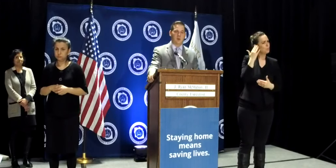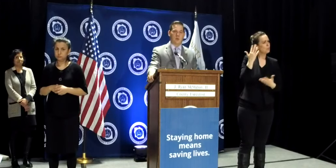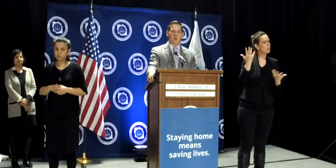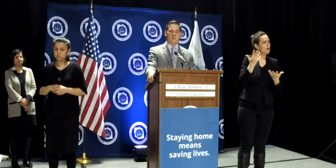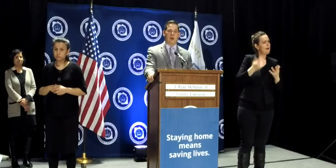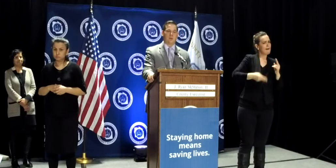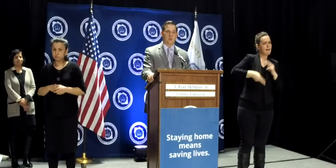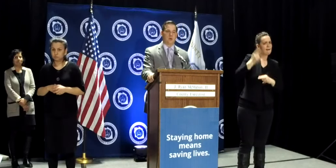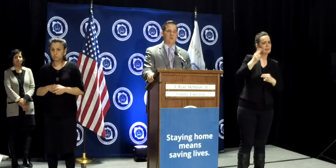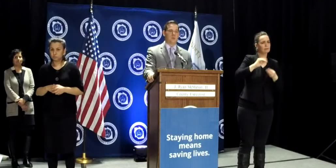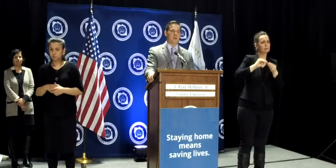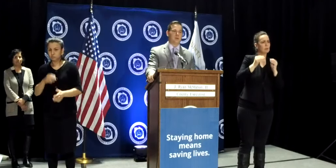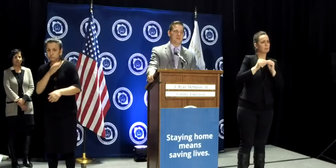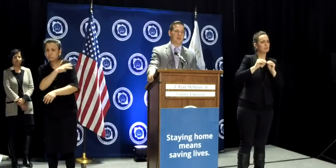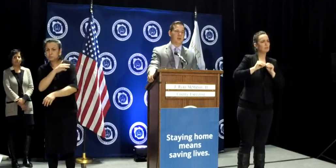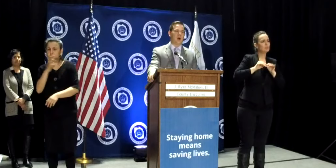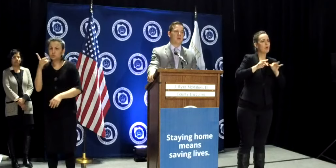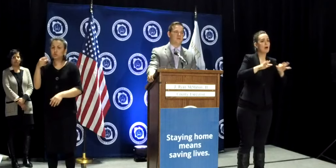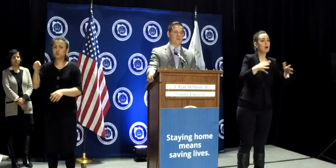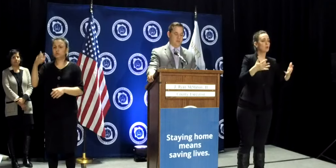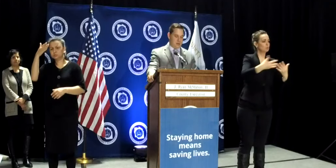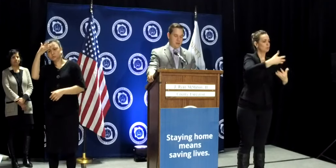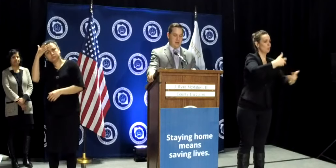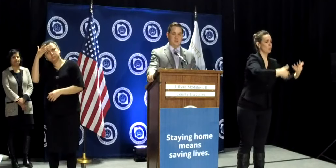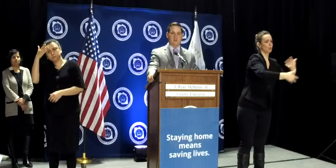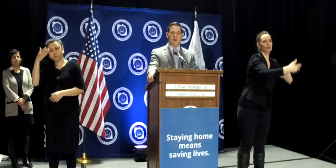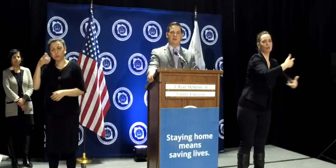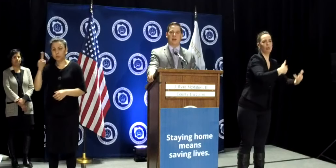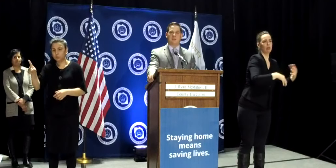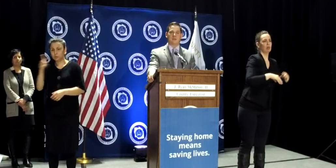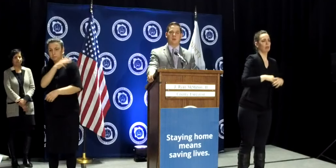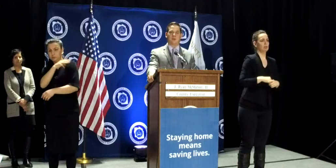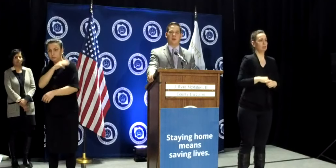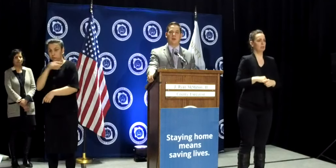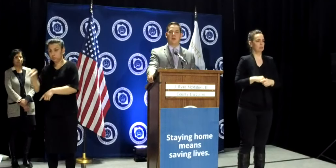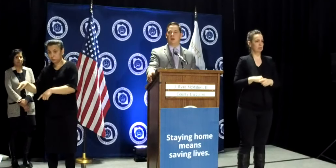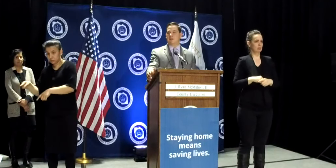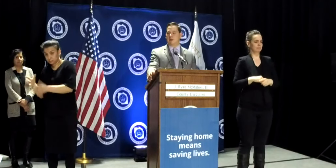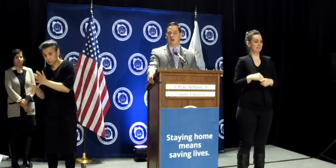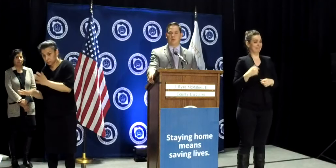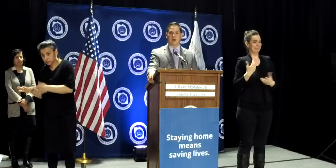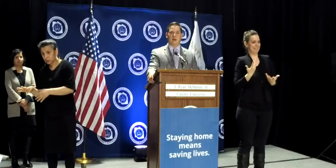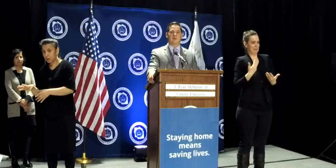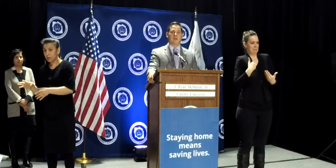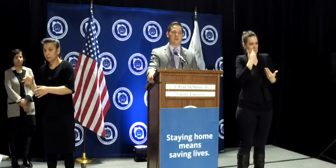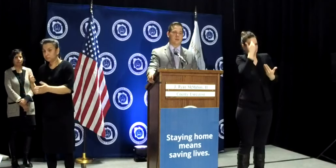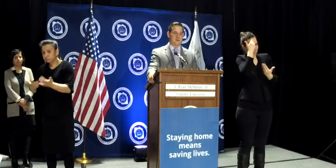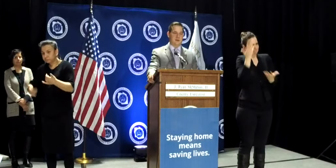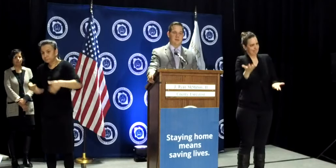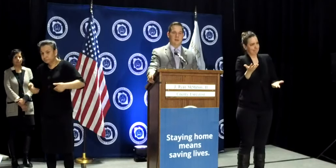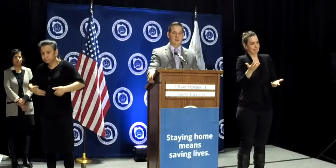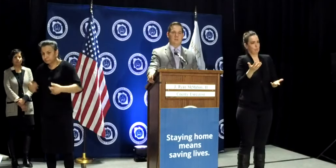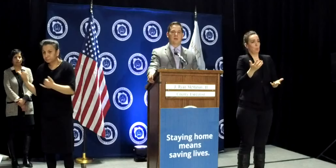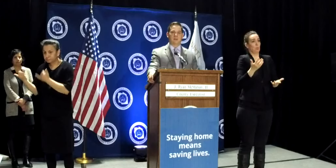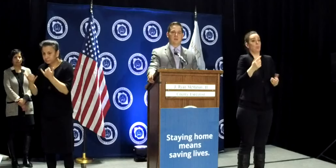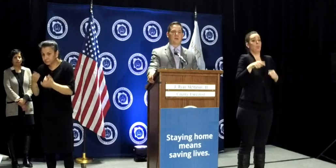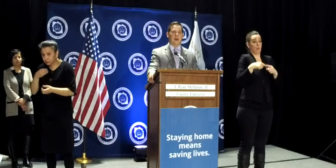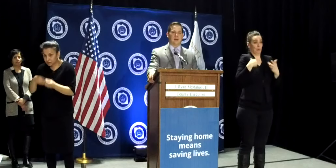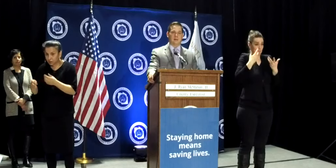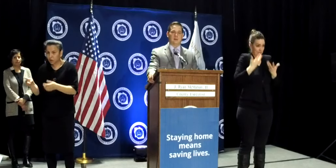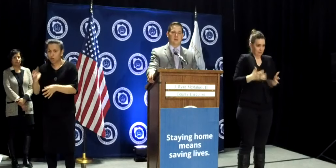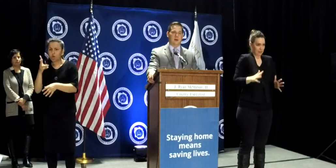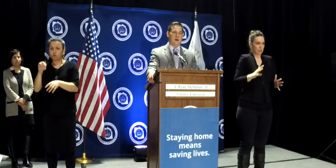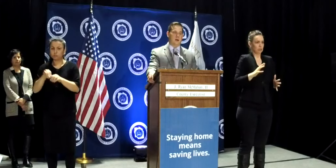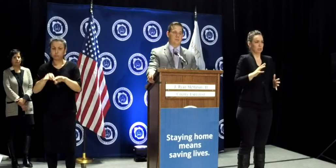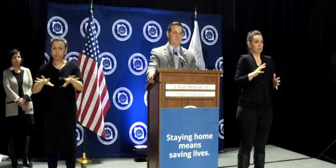investigations, we probably won't even be able to tell you all the affiliated cases by the time this is all done until our investigators have had months to look